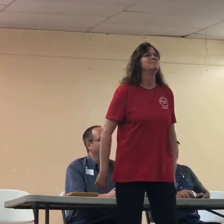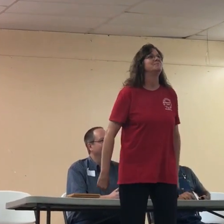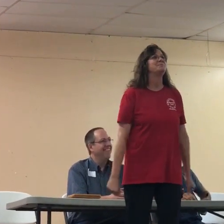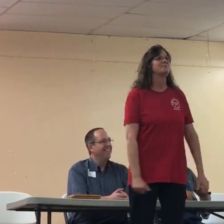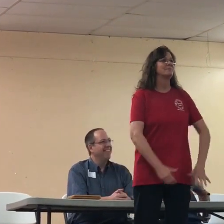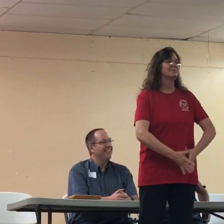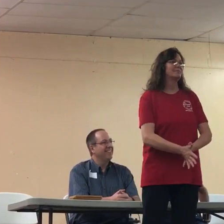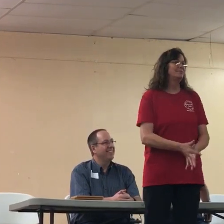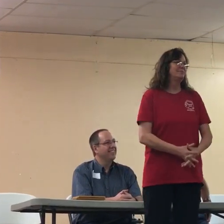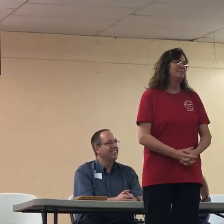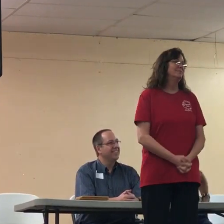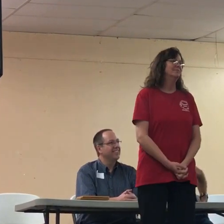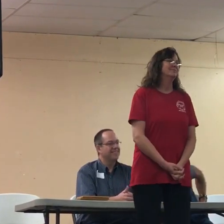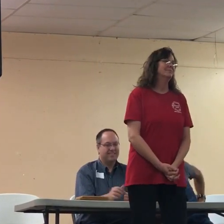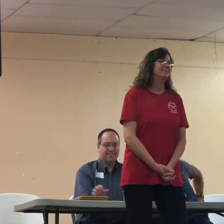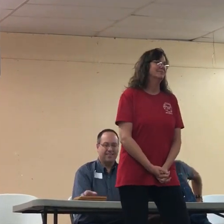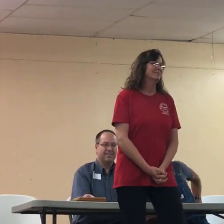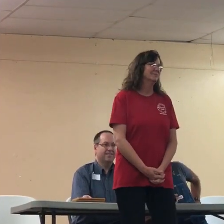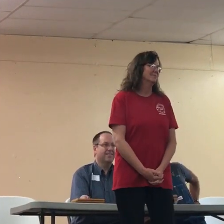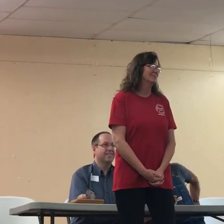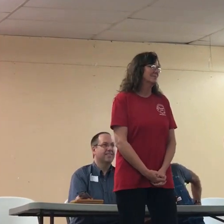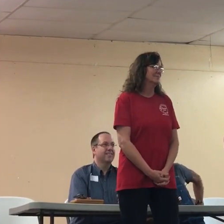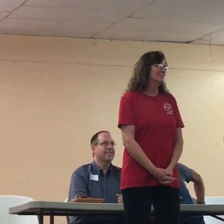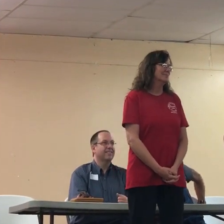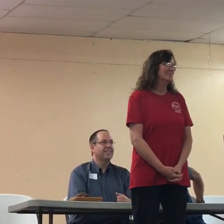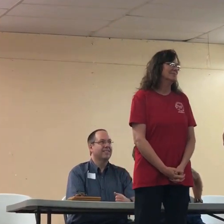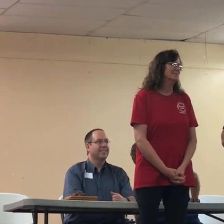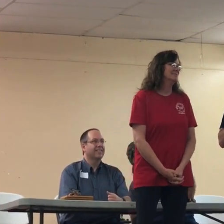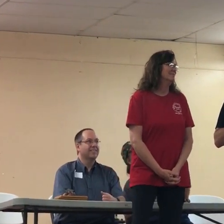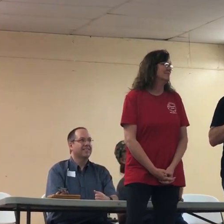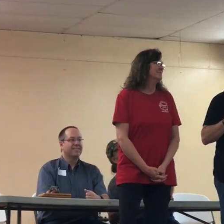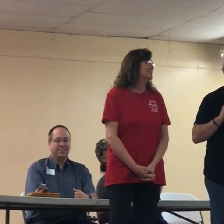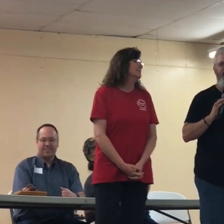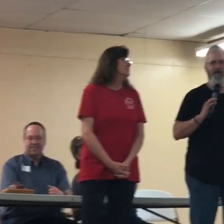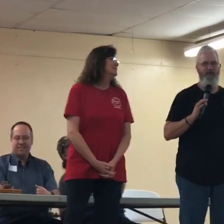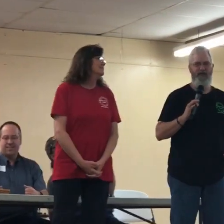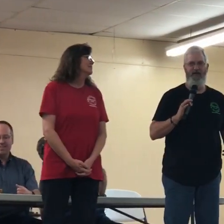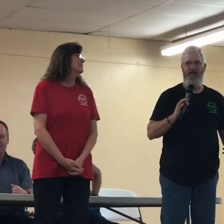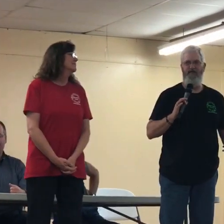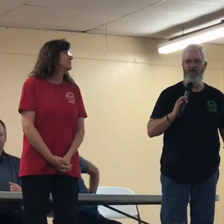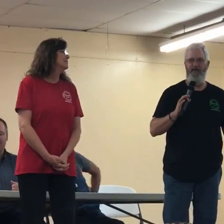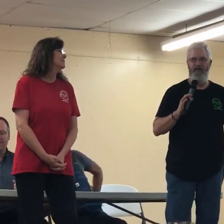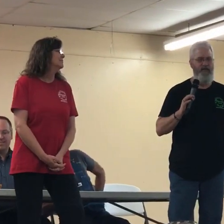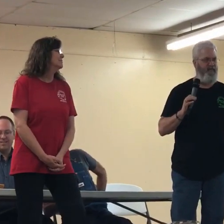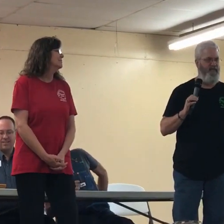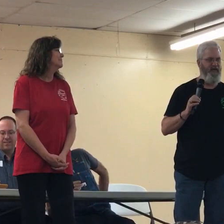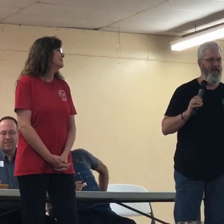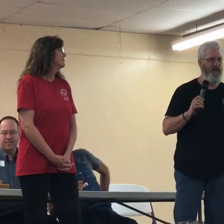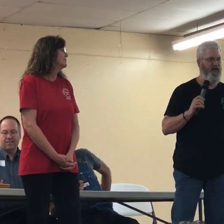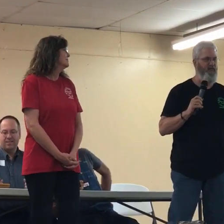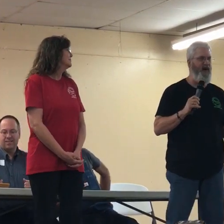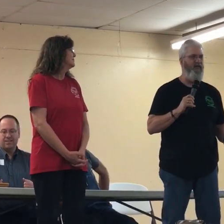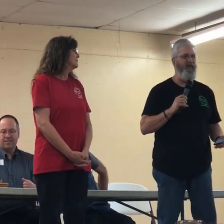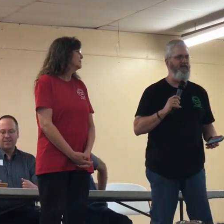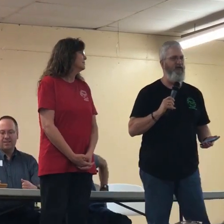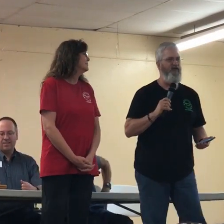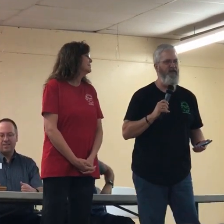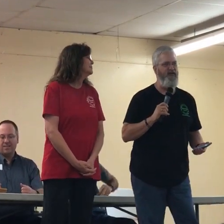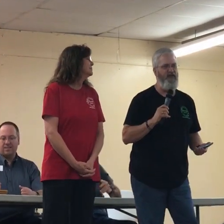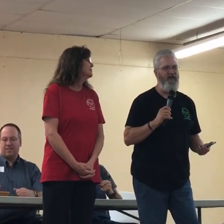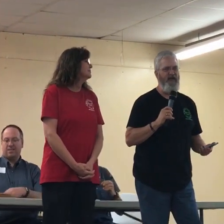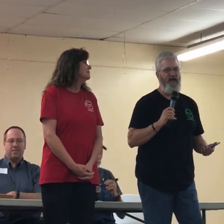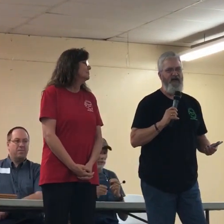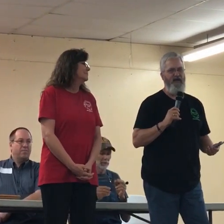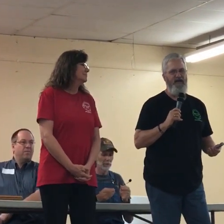All right. I love Amazing Grace, the song of Amazing Grace. It's written by John Newton. It really takes, it's really the power of the